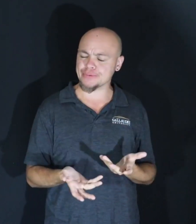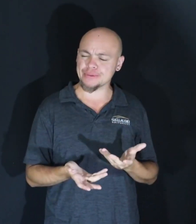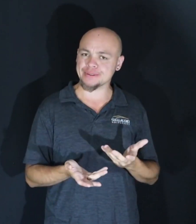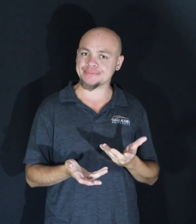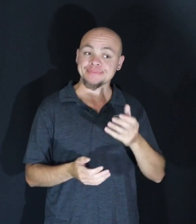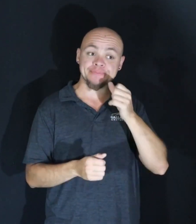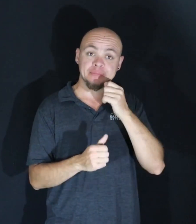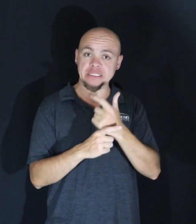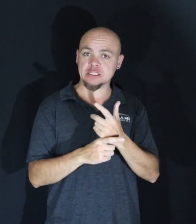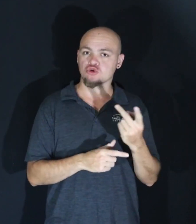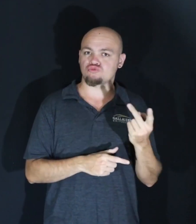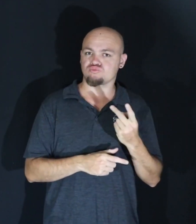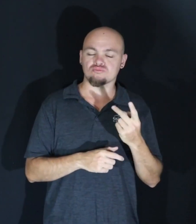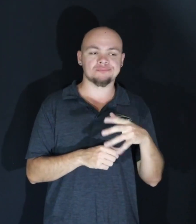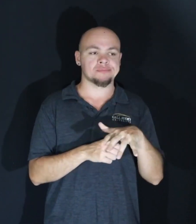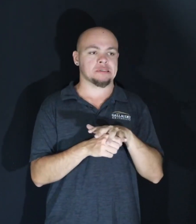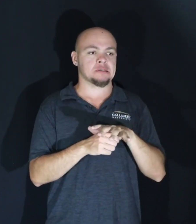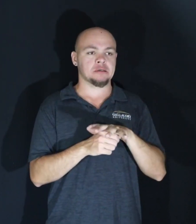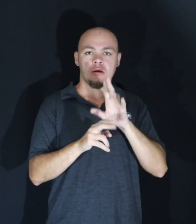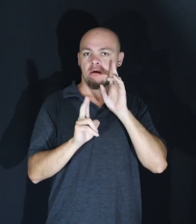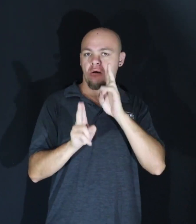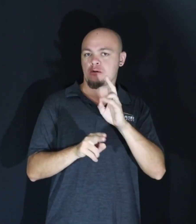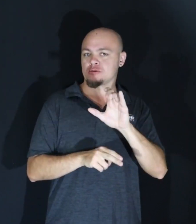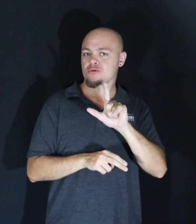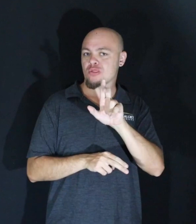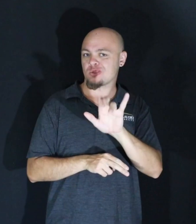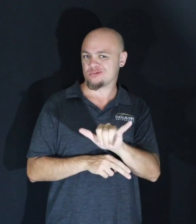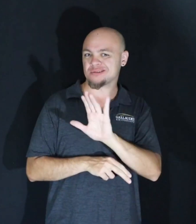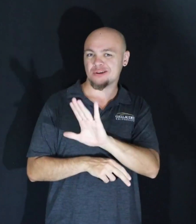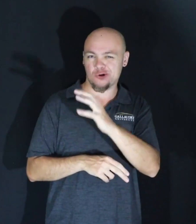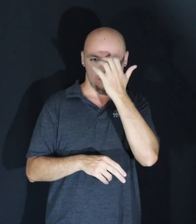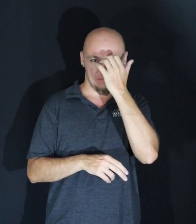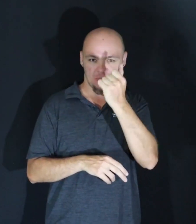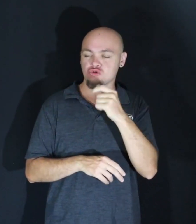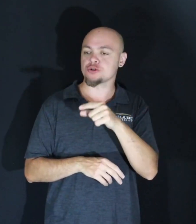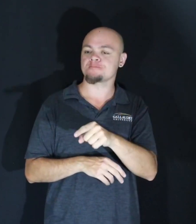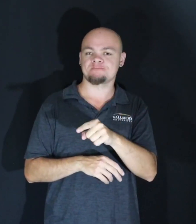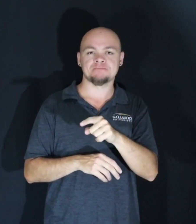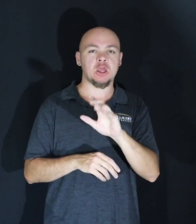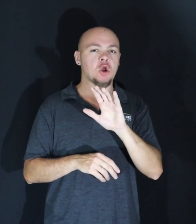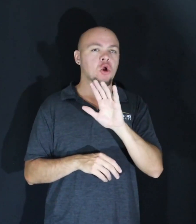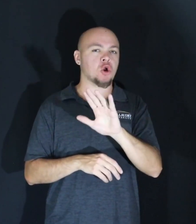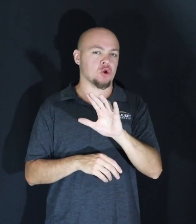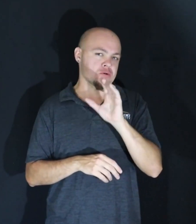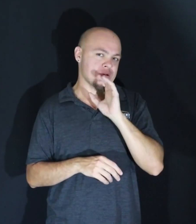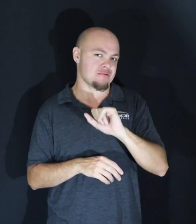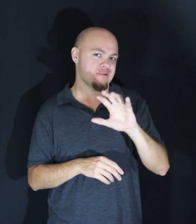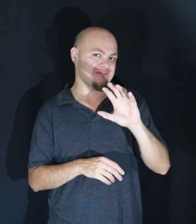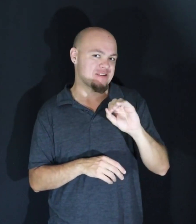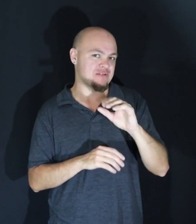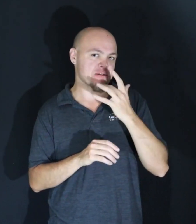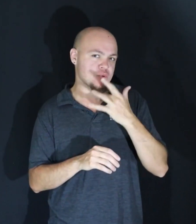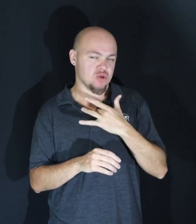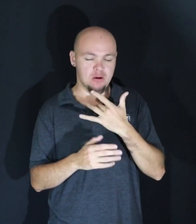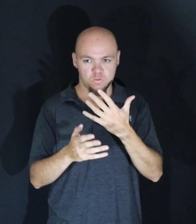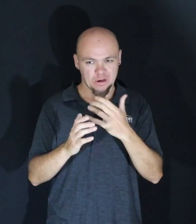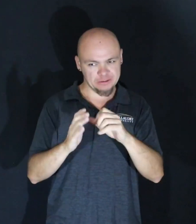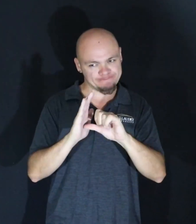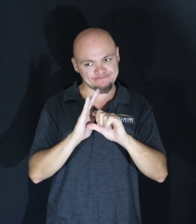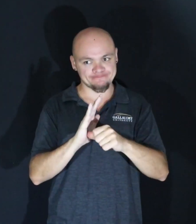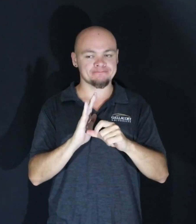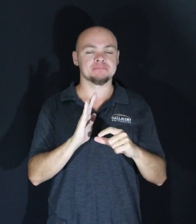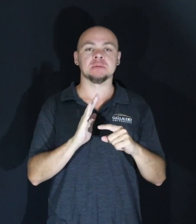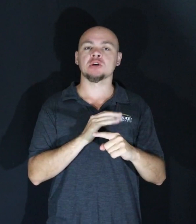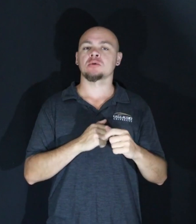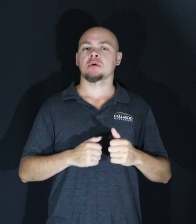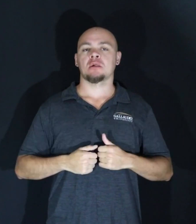My sister and I wanted to find a way to honour Lucy's memory and mark what would have been her 50th birthday. Lucy was the